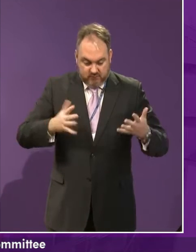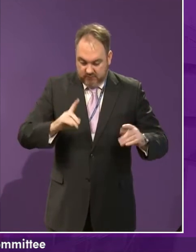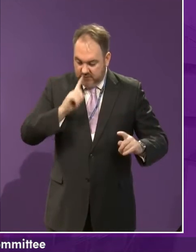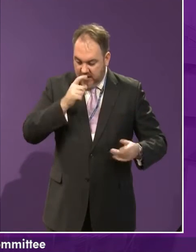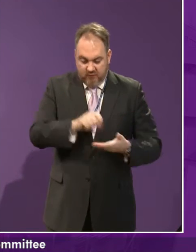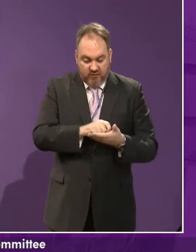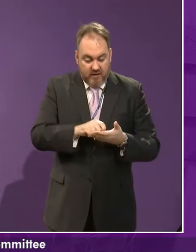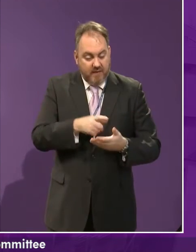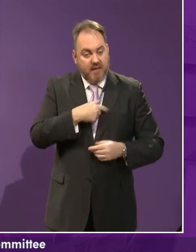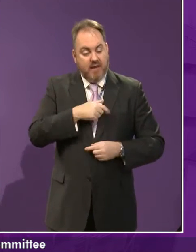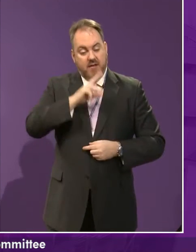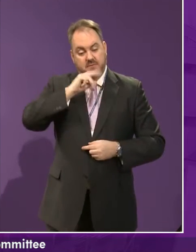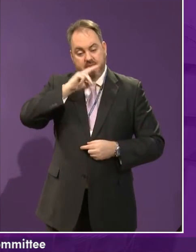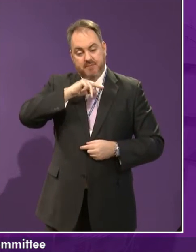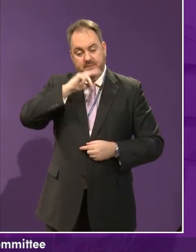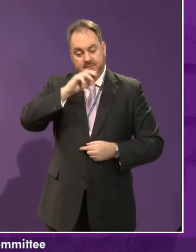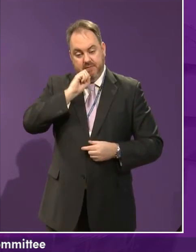an audio